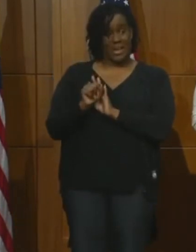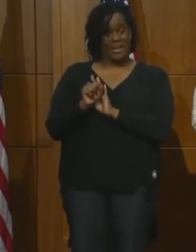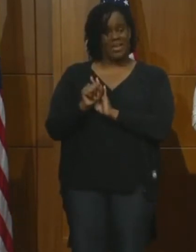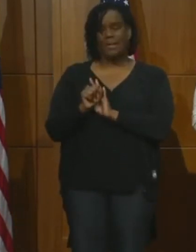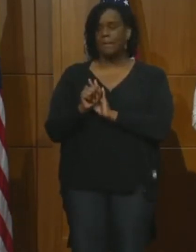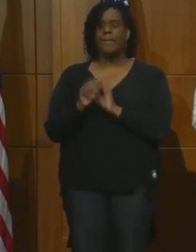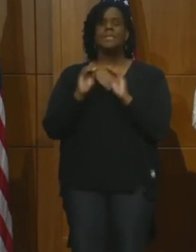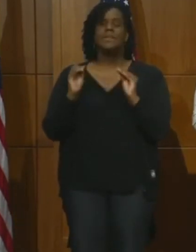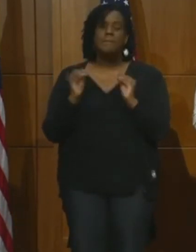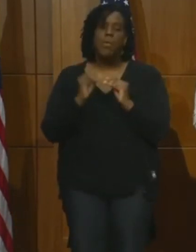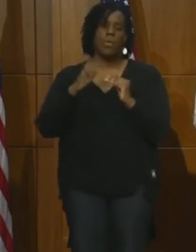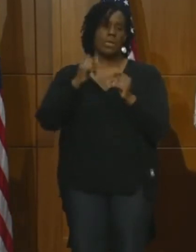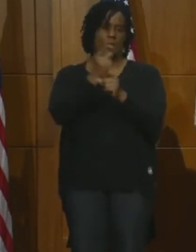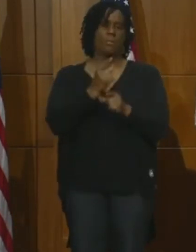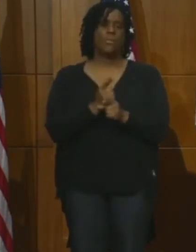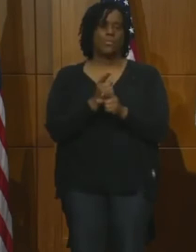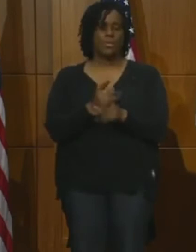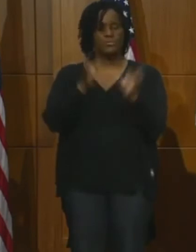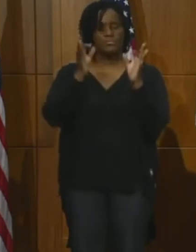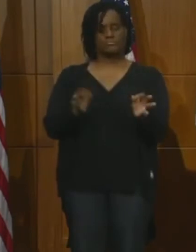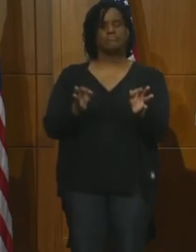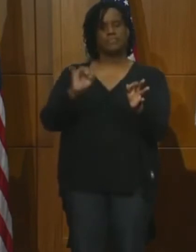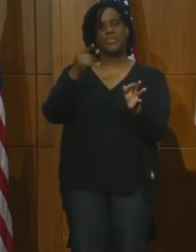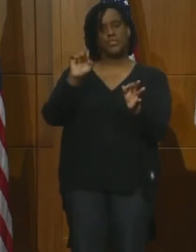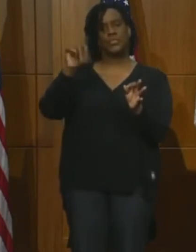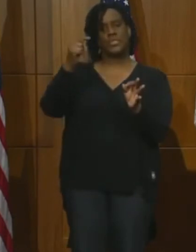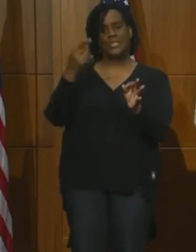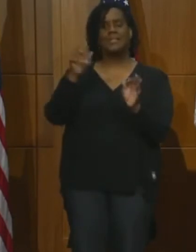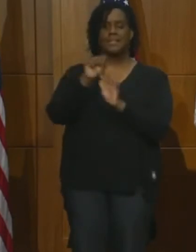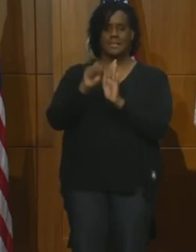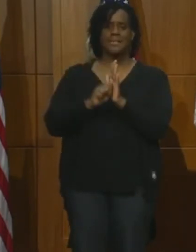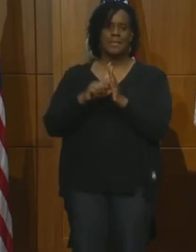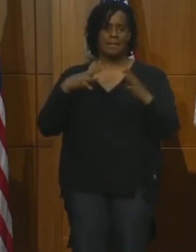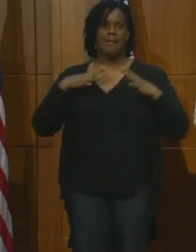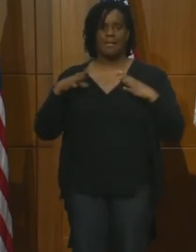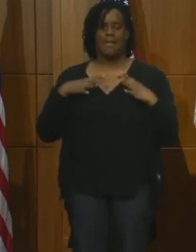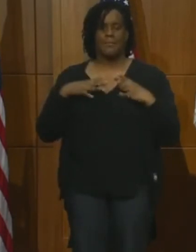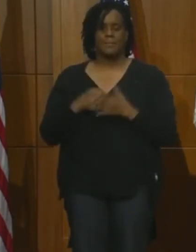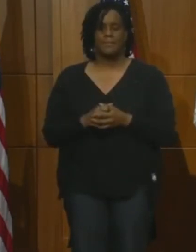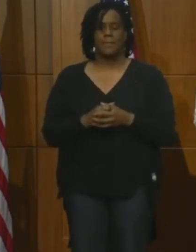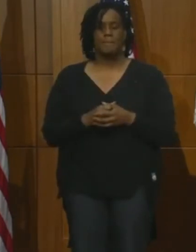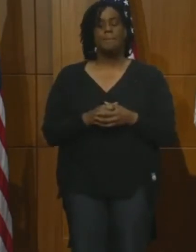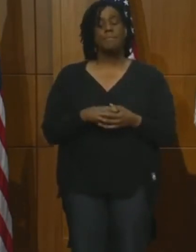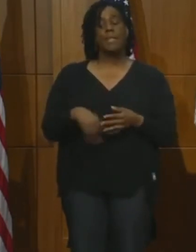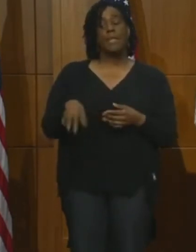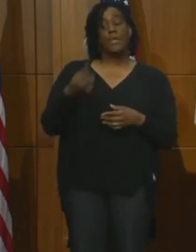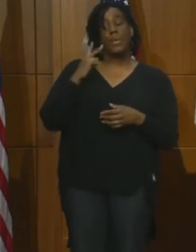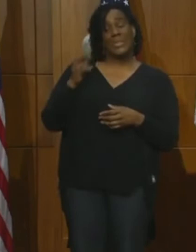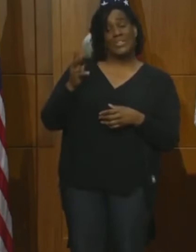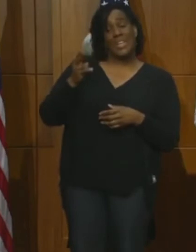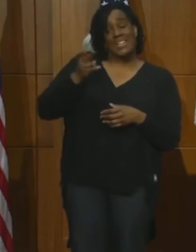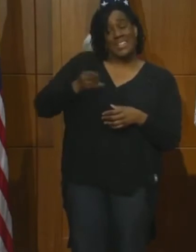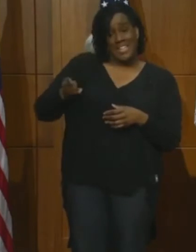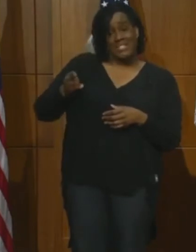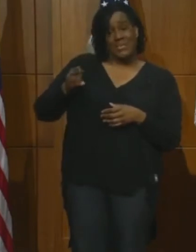than appropriate that we declare Juneteenth a state holiday. Viewing the history of African Americans through the lens of